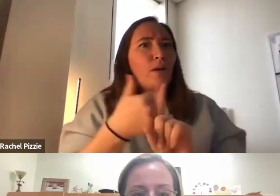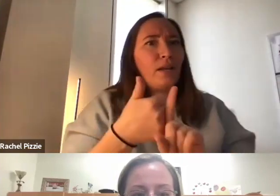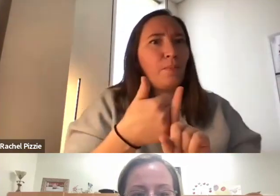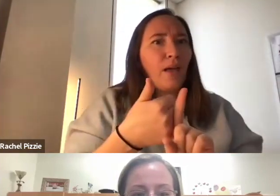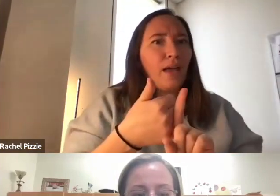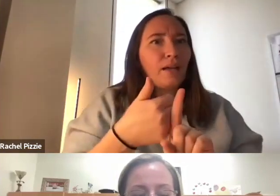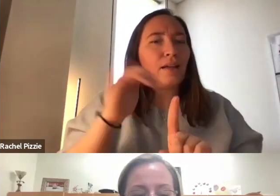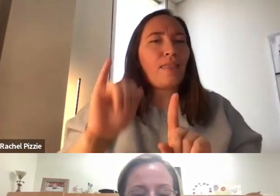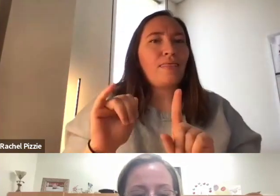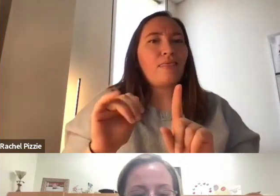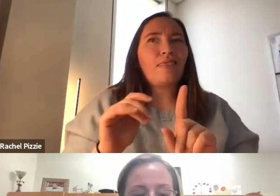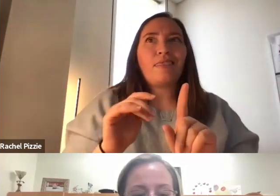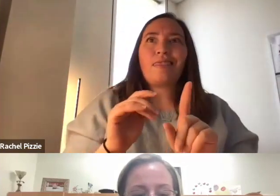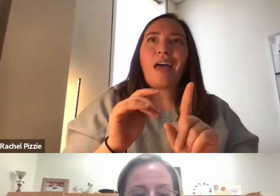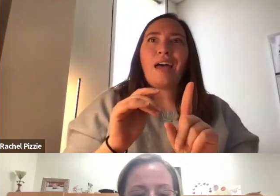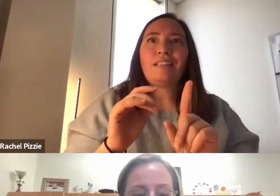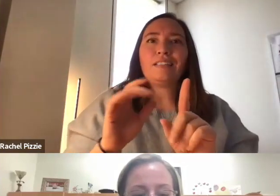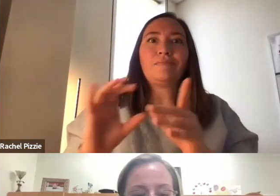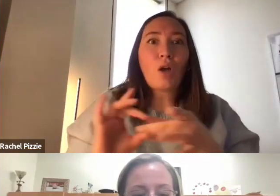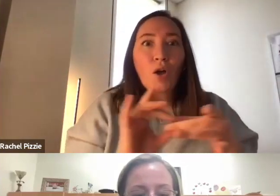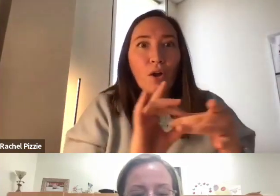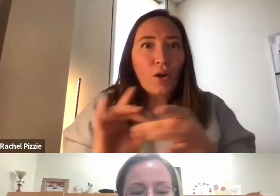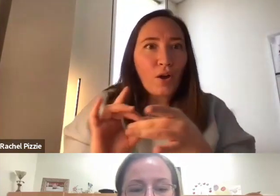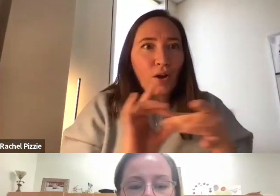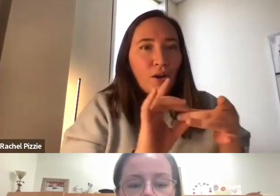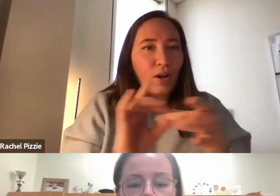And how would you predict that that would impact